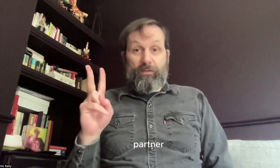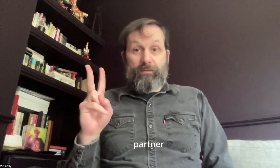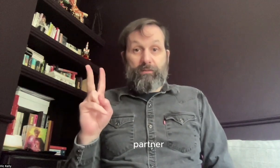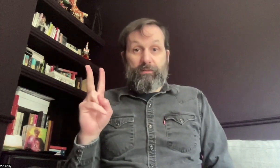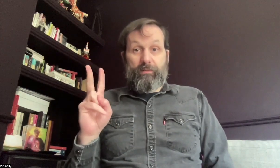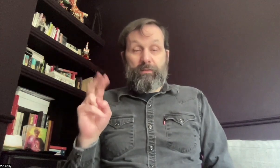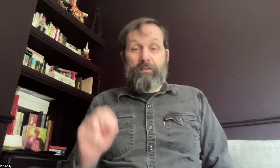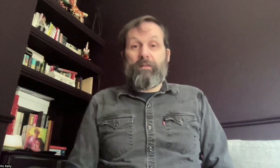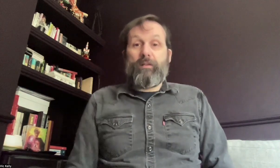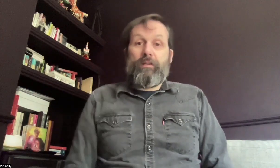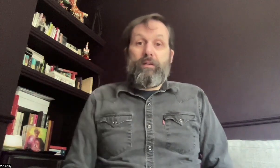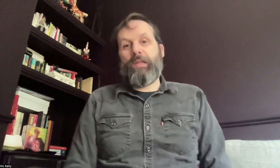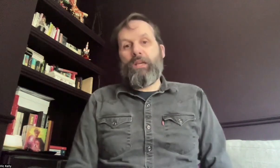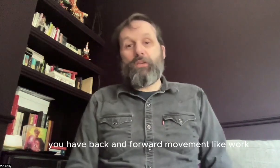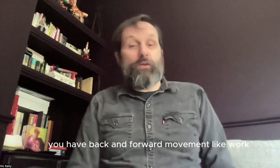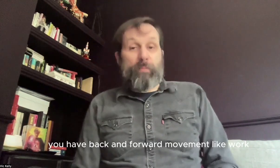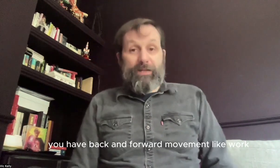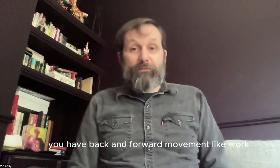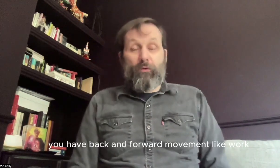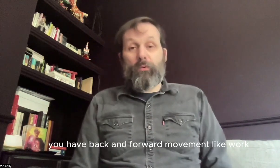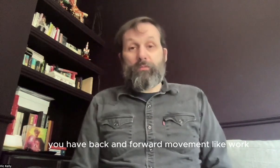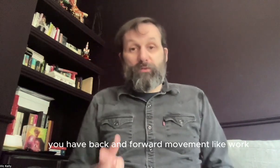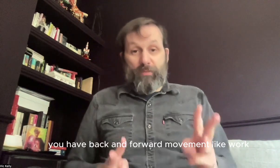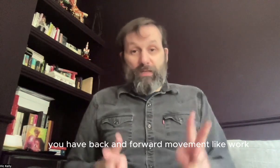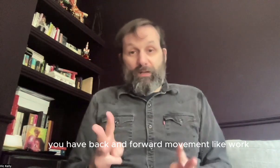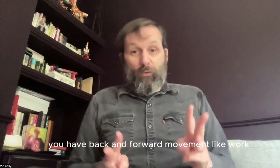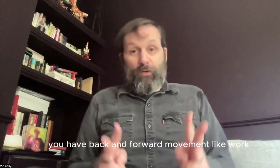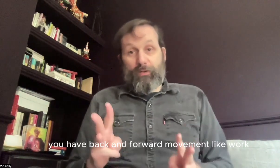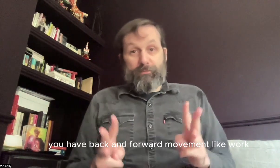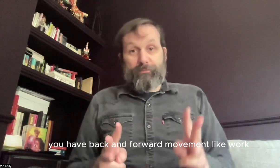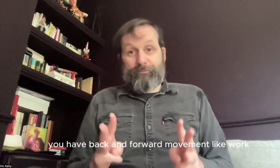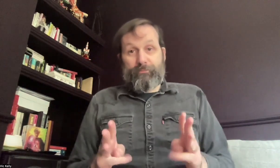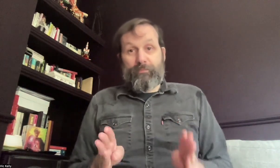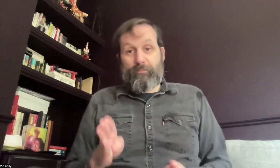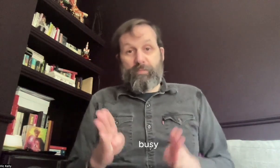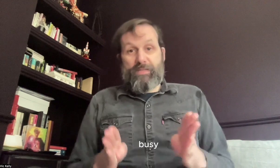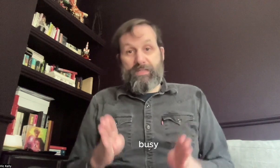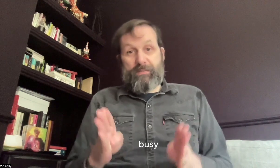partner. You have back and forward movement like work, busy,